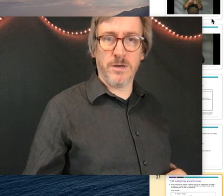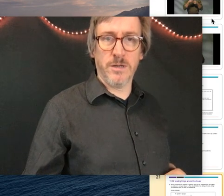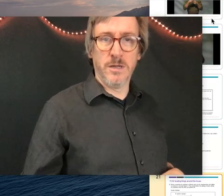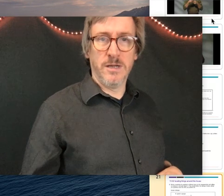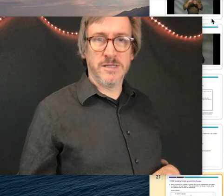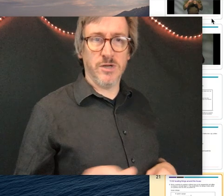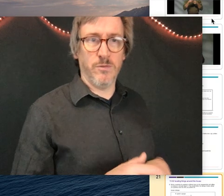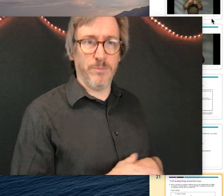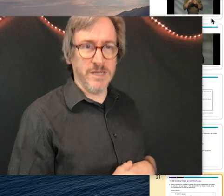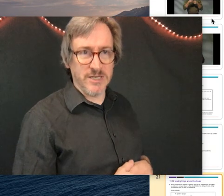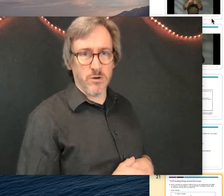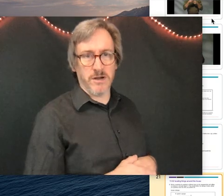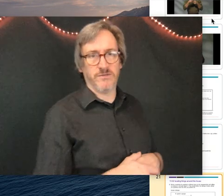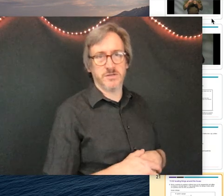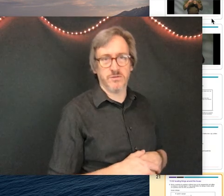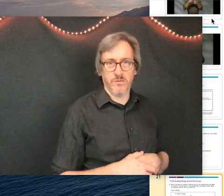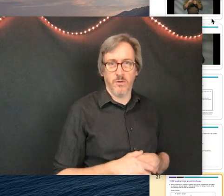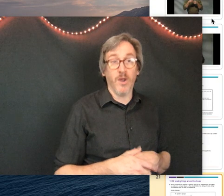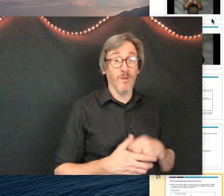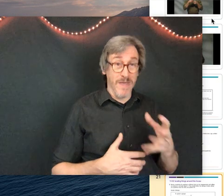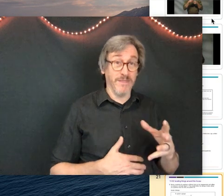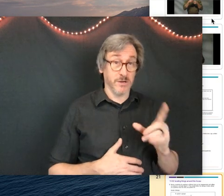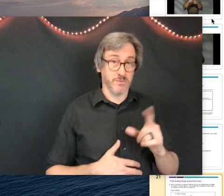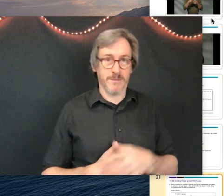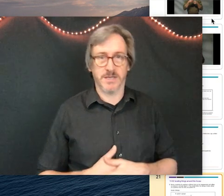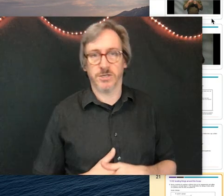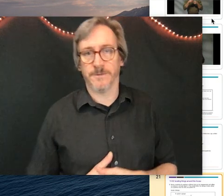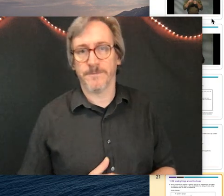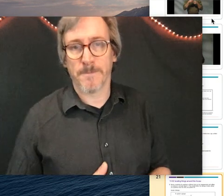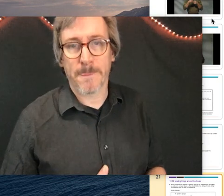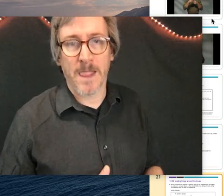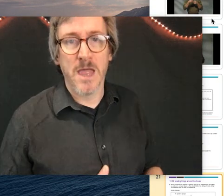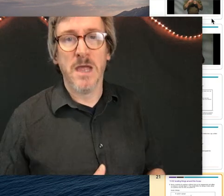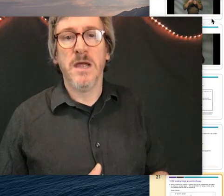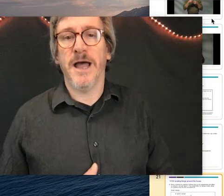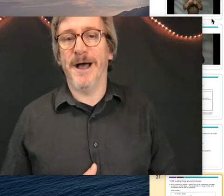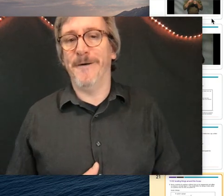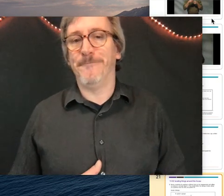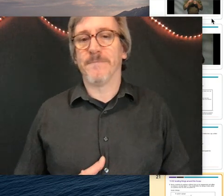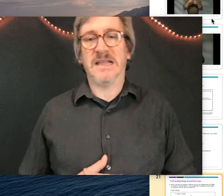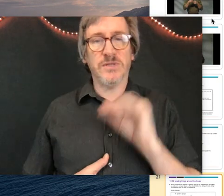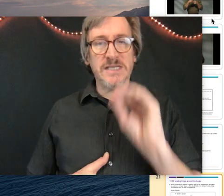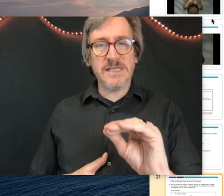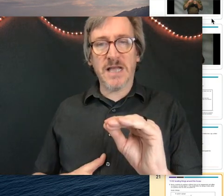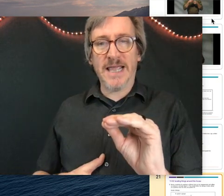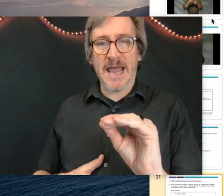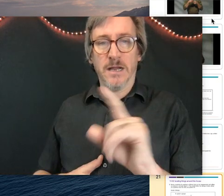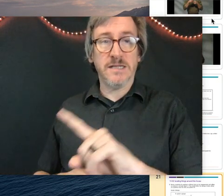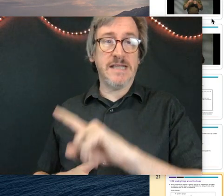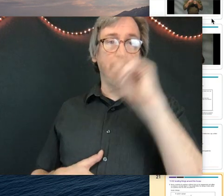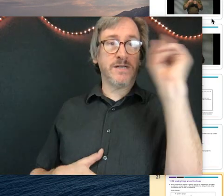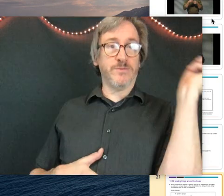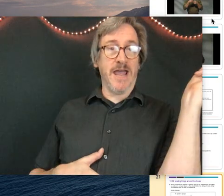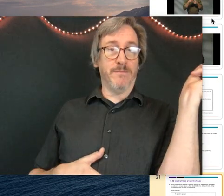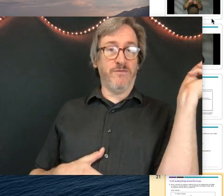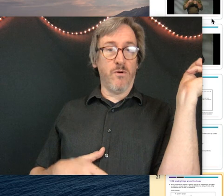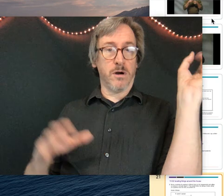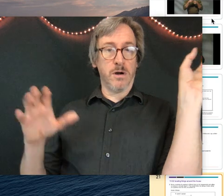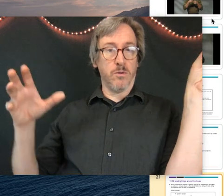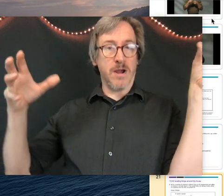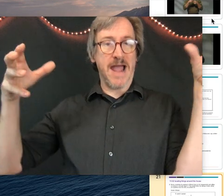forward. So please ignore when there's repetition. So this is, again, same question we